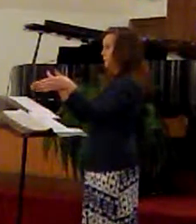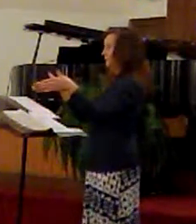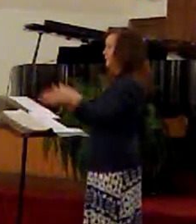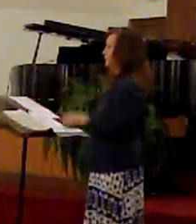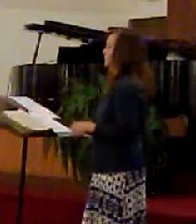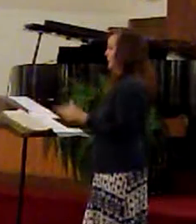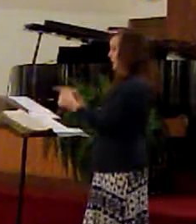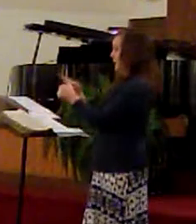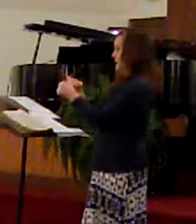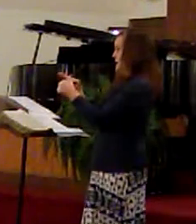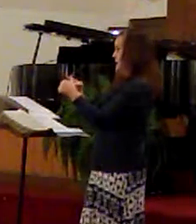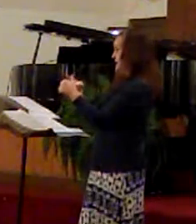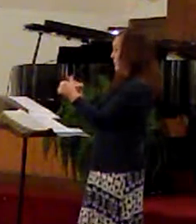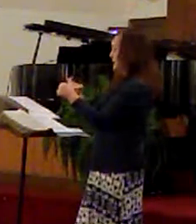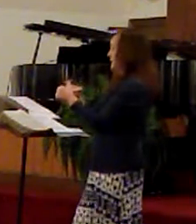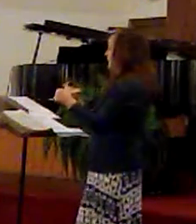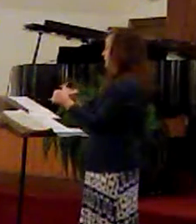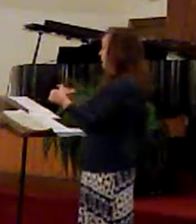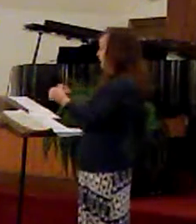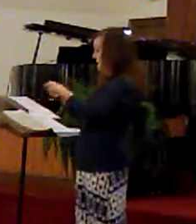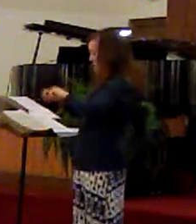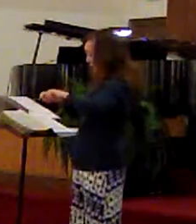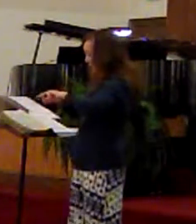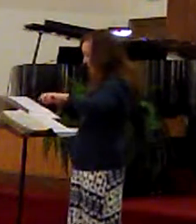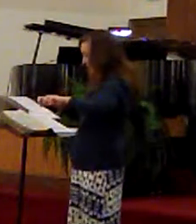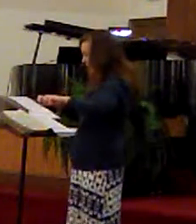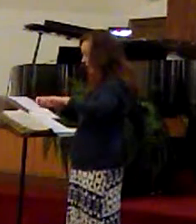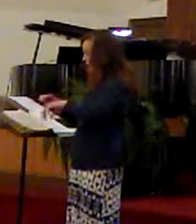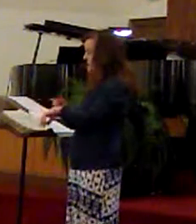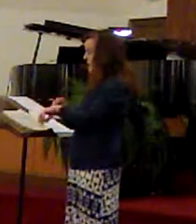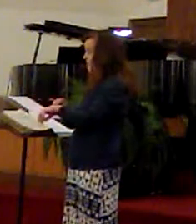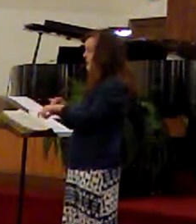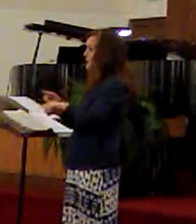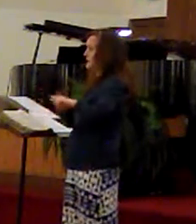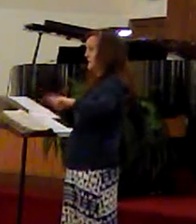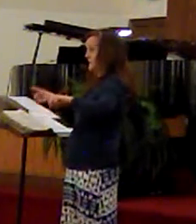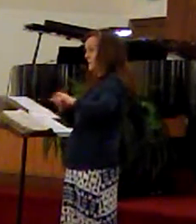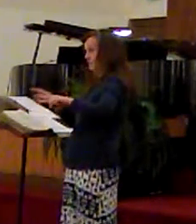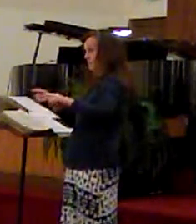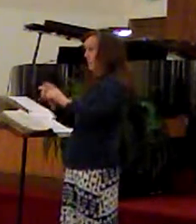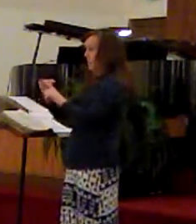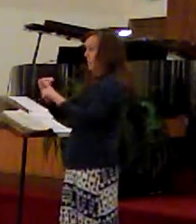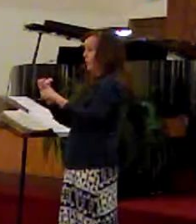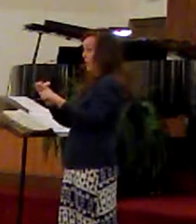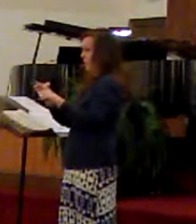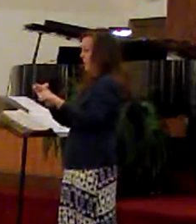Number one, study time is different than reading time.